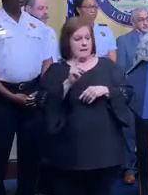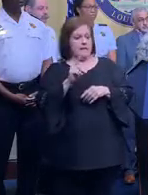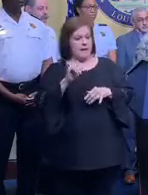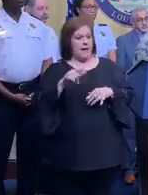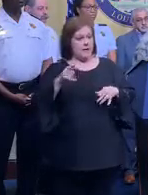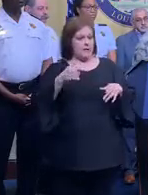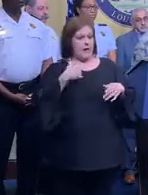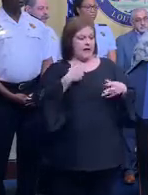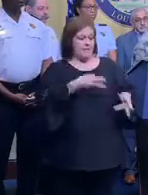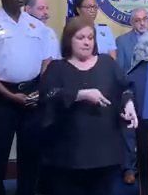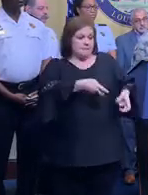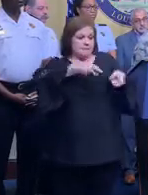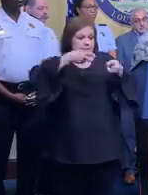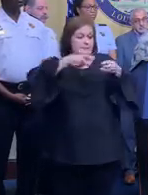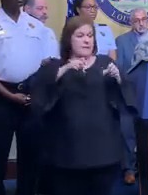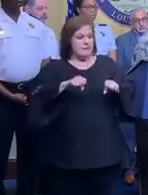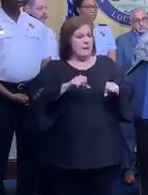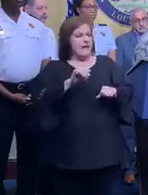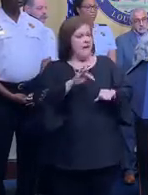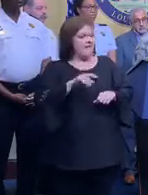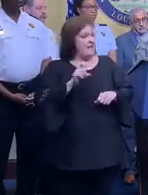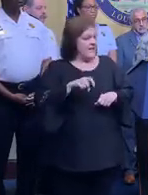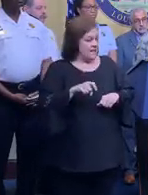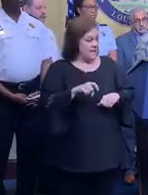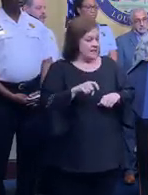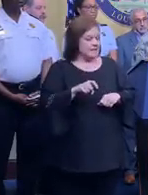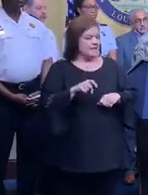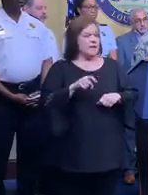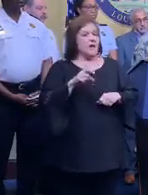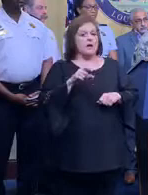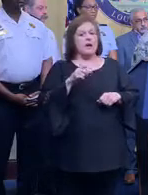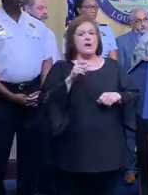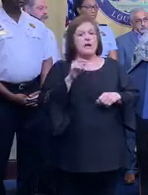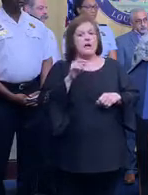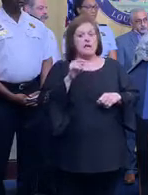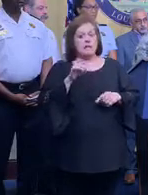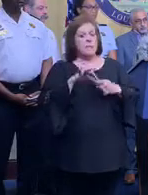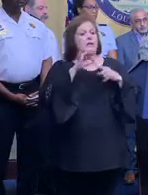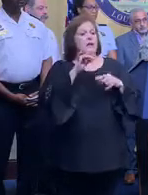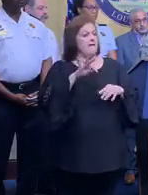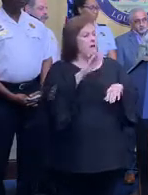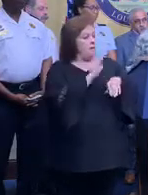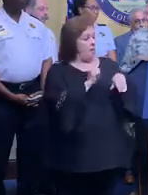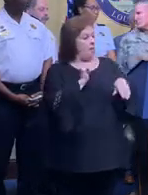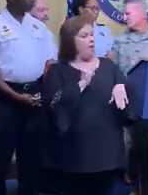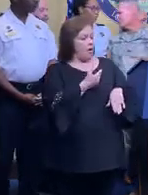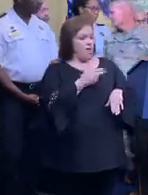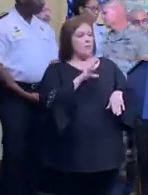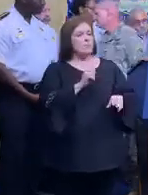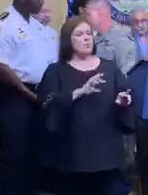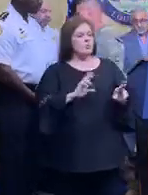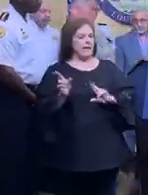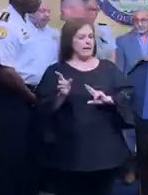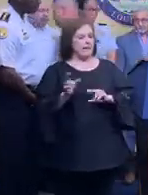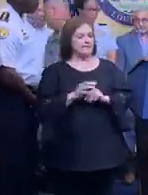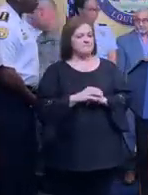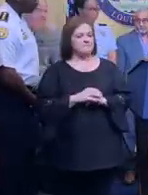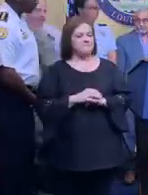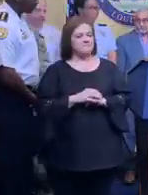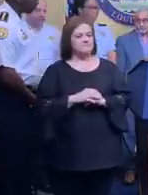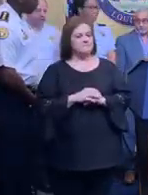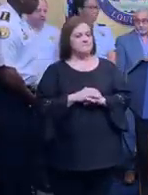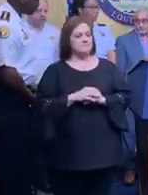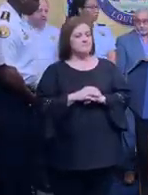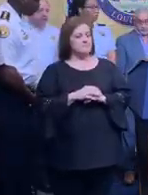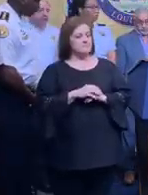capability. We're ready to respond to anything that comes and any requests by the city of New Orleans. Thank you. Thank you so much, Colonel.